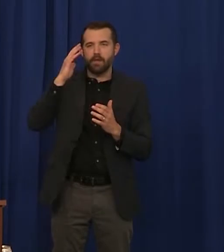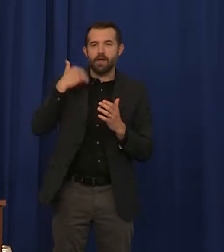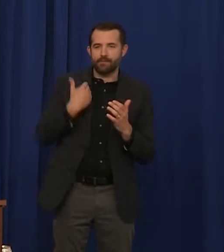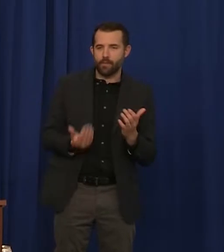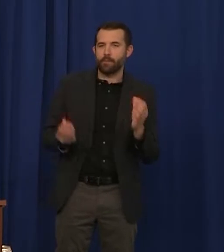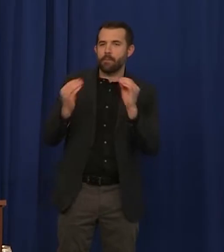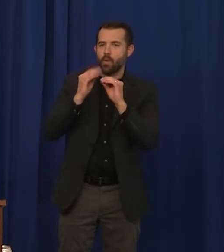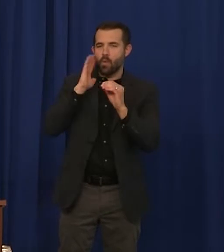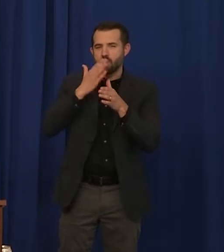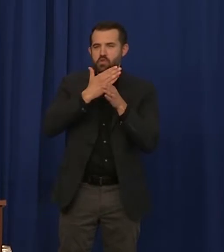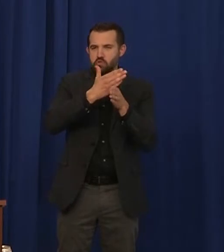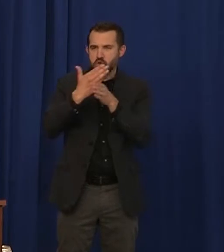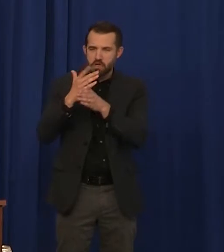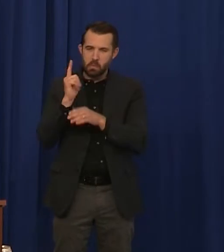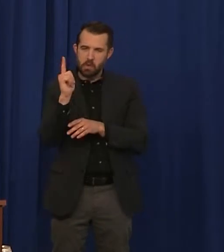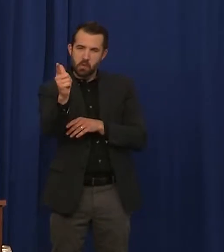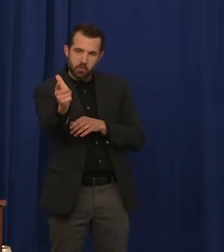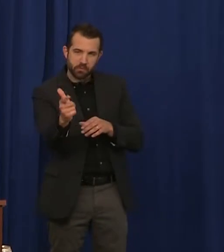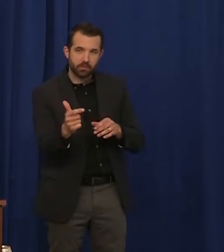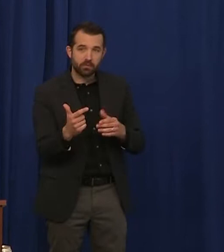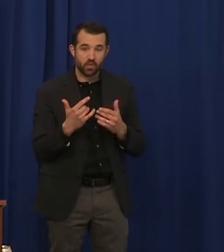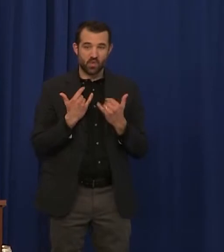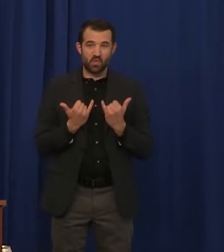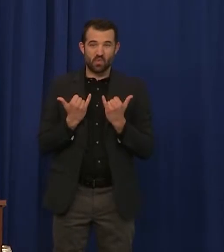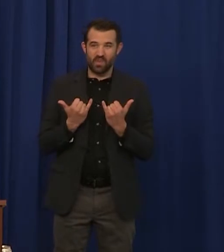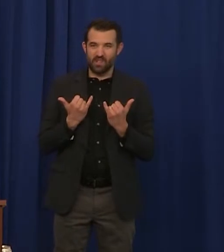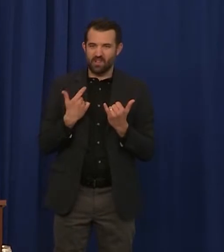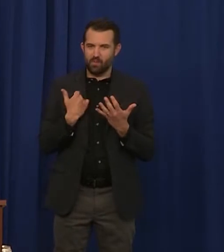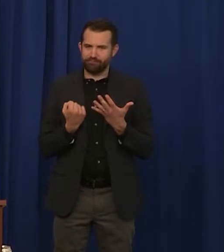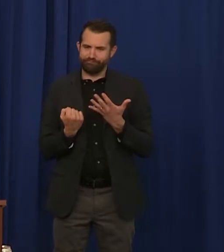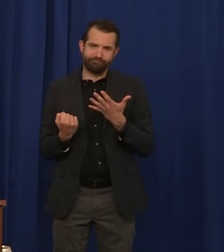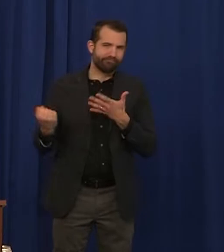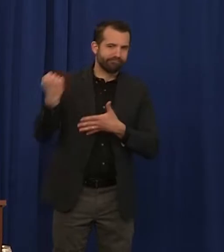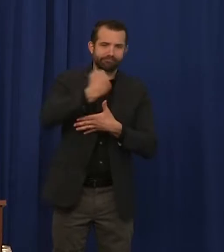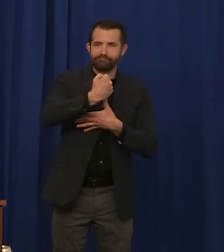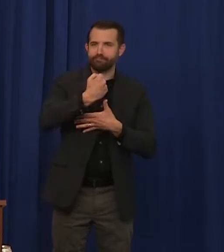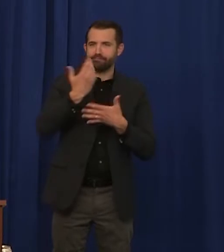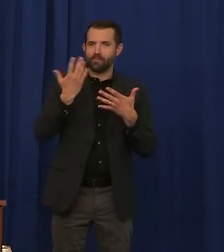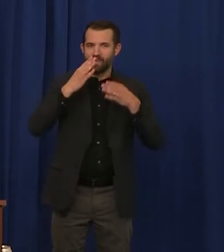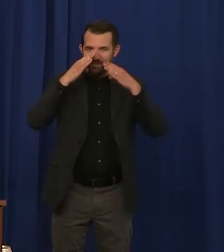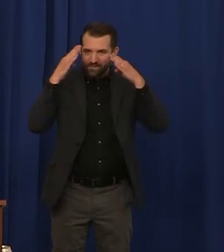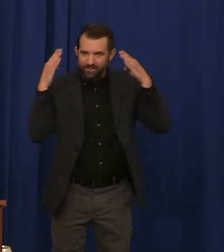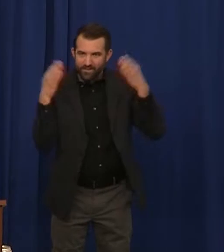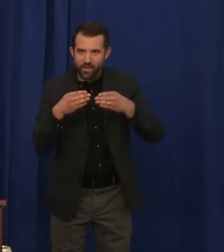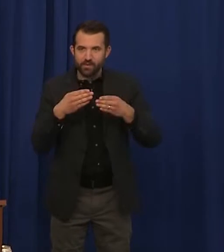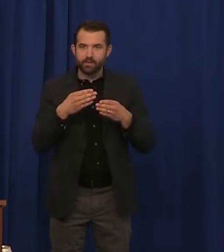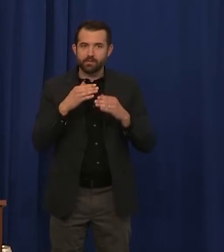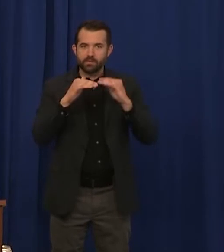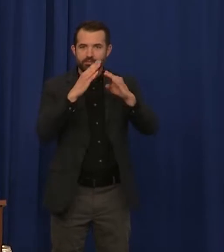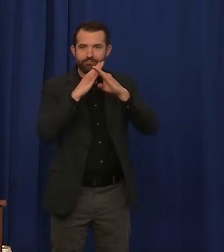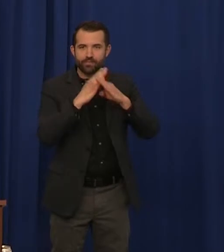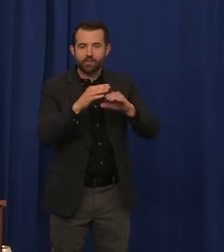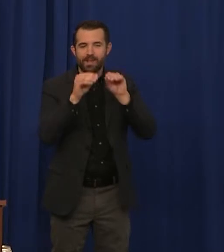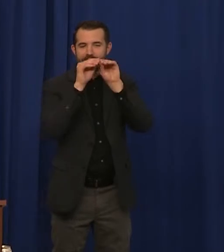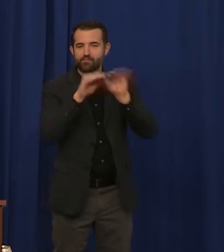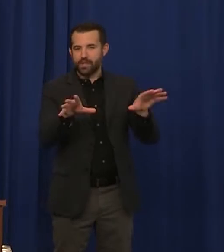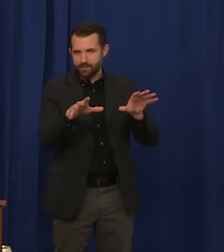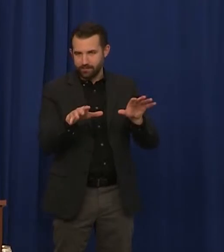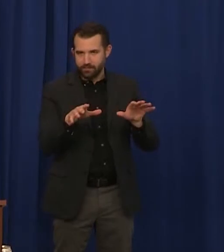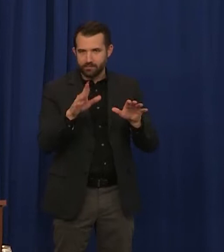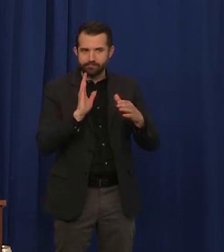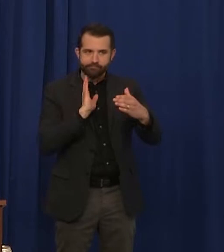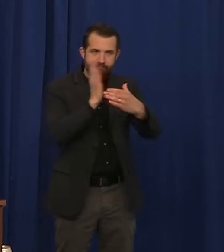now, probably our primary area of focus from an outbreak prevention and intervention standpoint